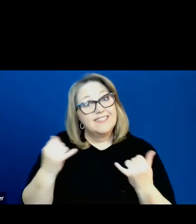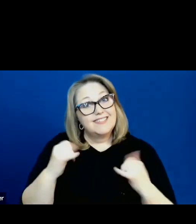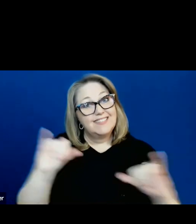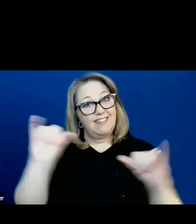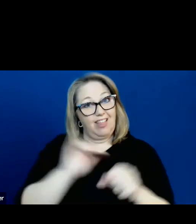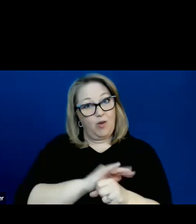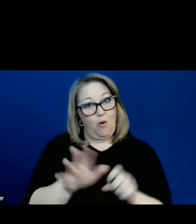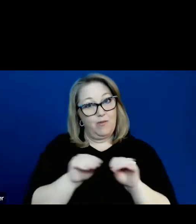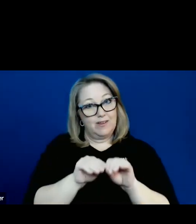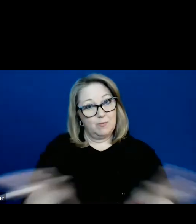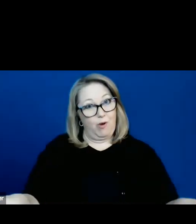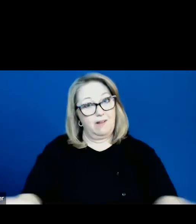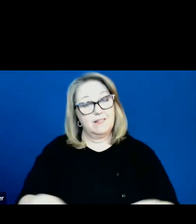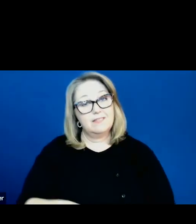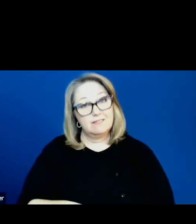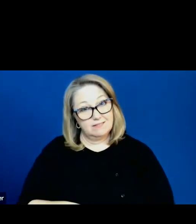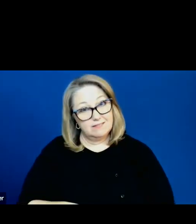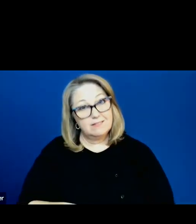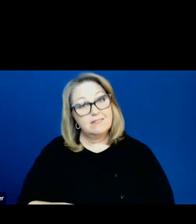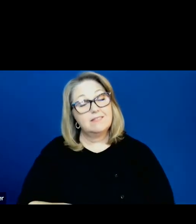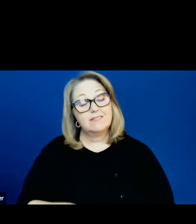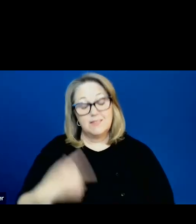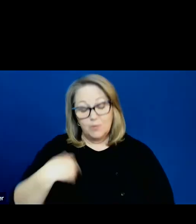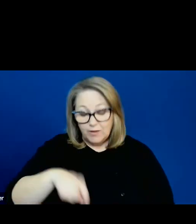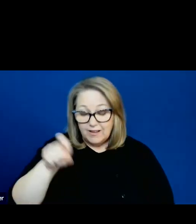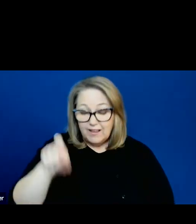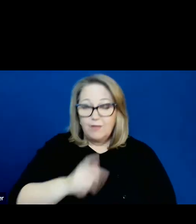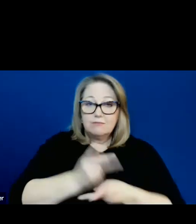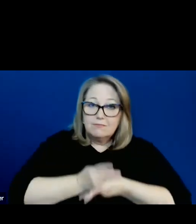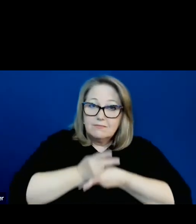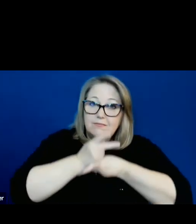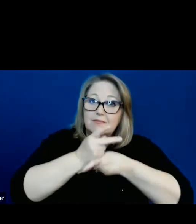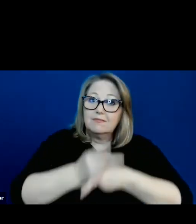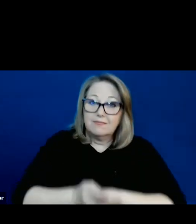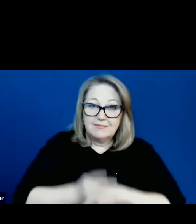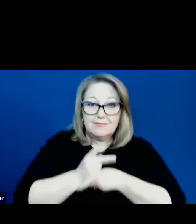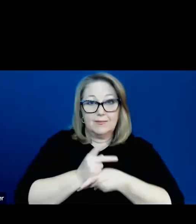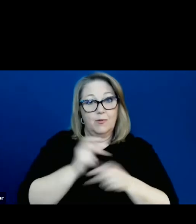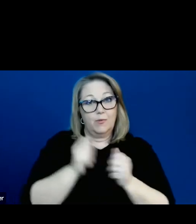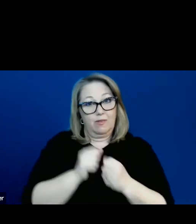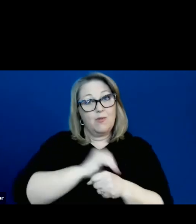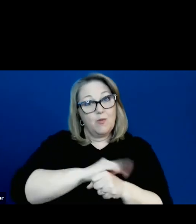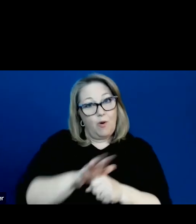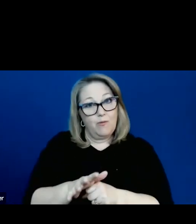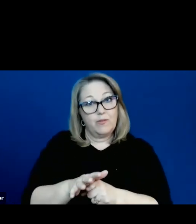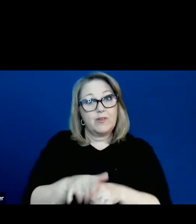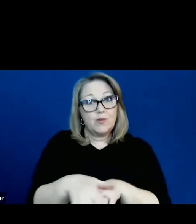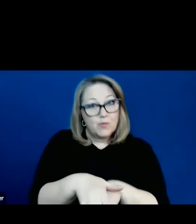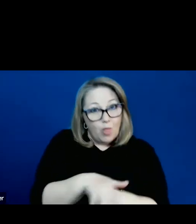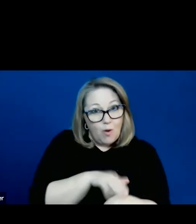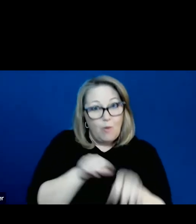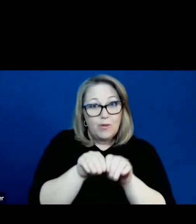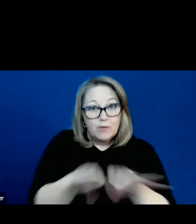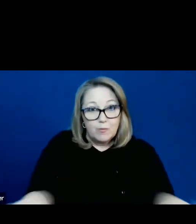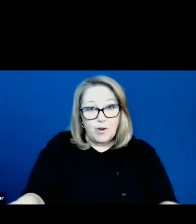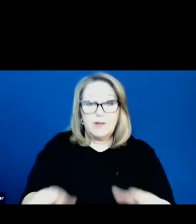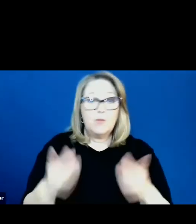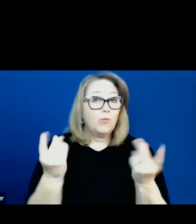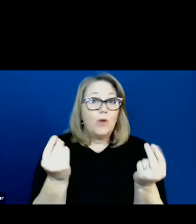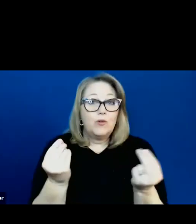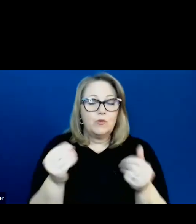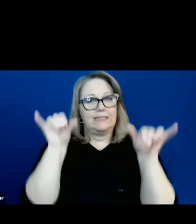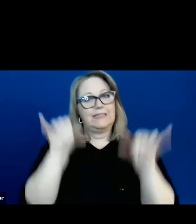us. We must all take the proper mitigation measures to slow the spread of this virus. Please, stay home if